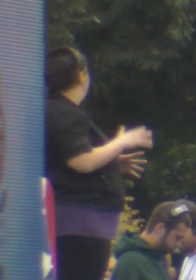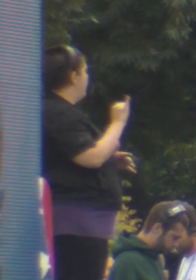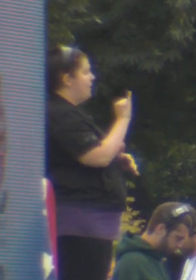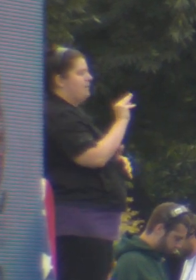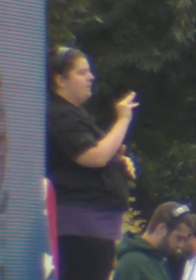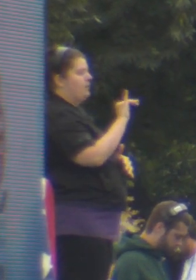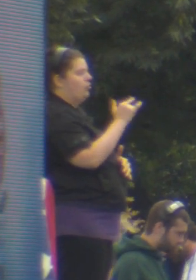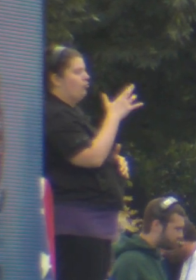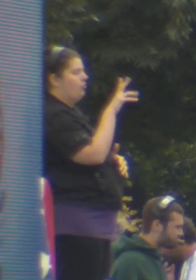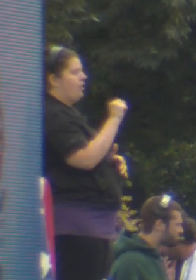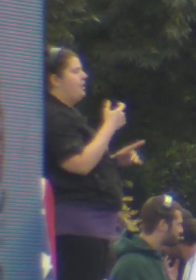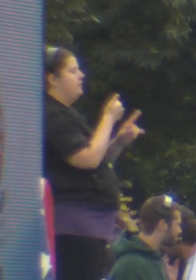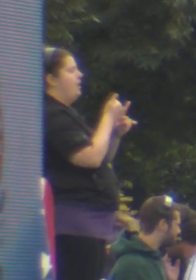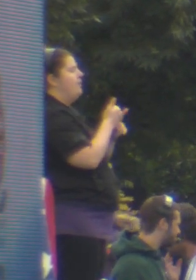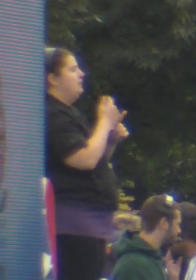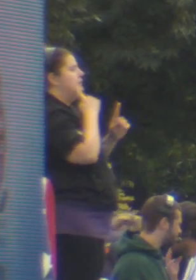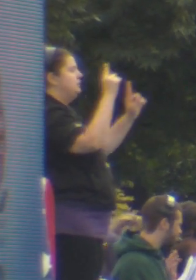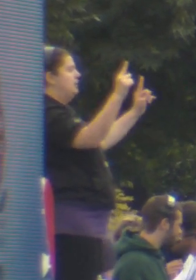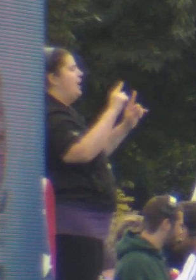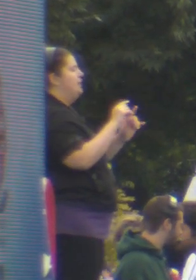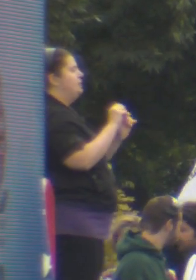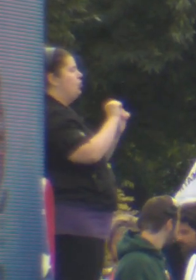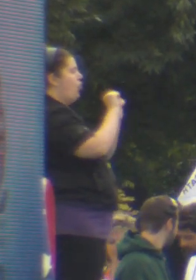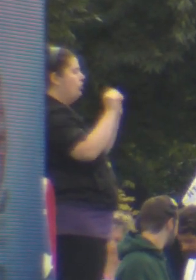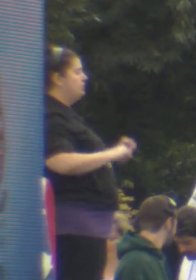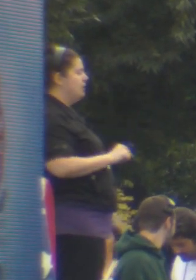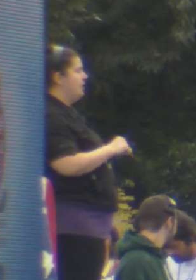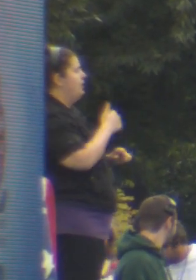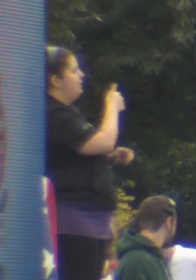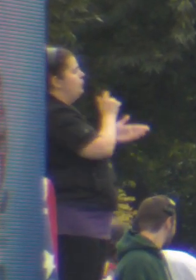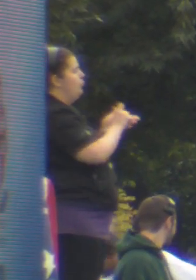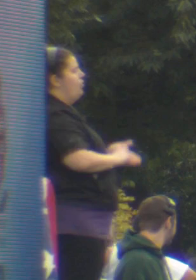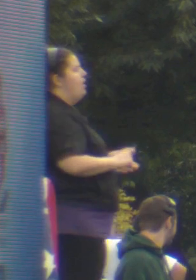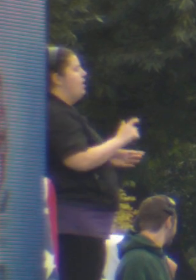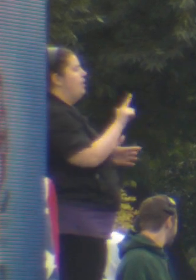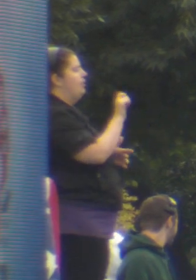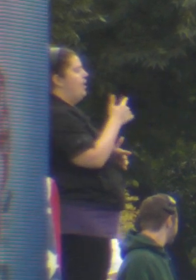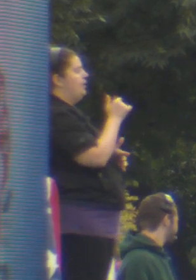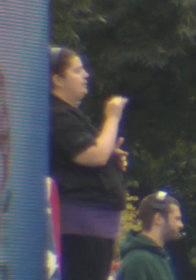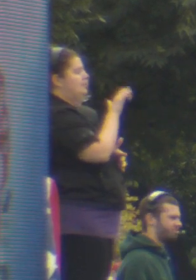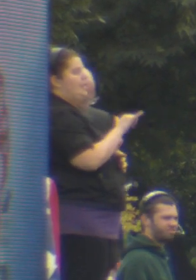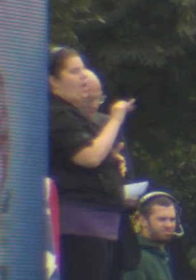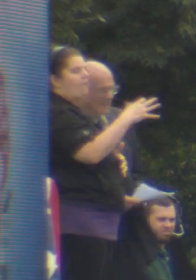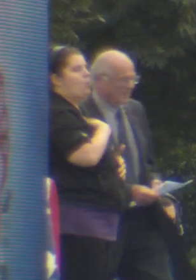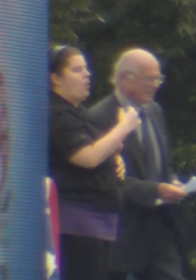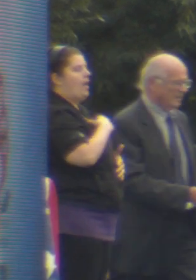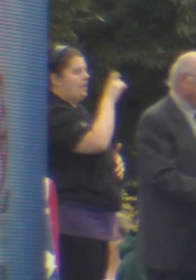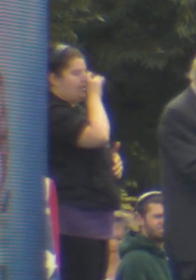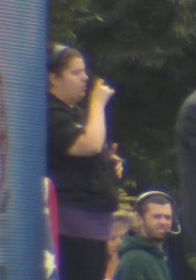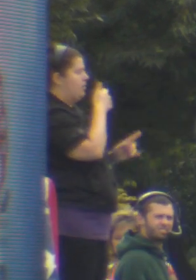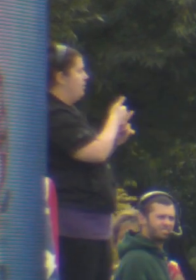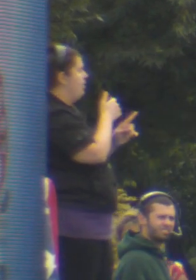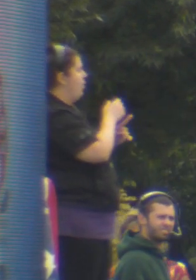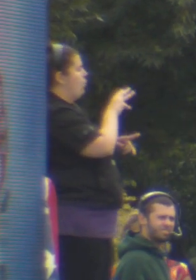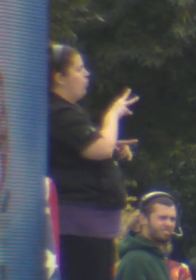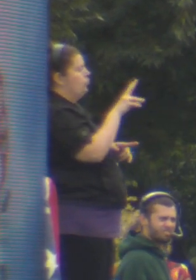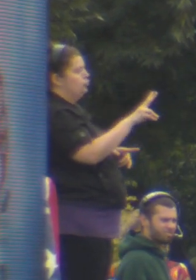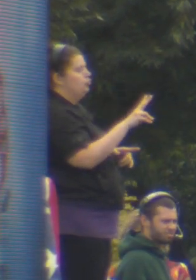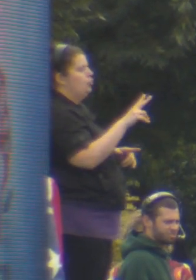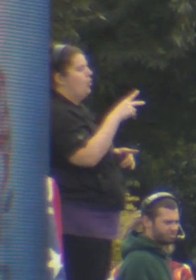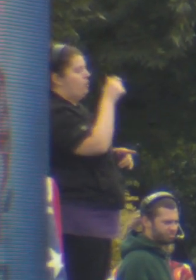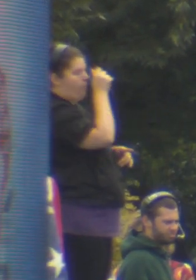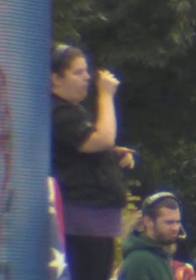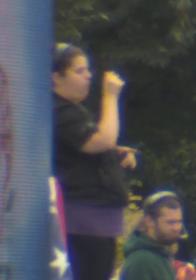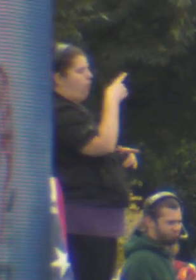and successful architect who is the subject of the biography Legacy of the White Eagle, World War II Polish freedom